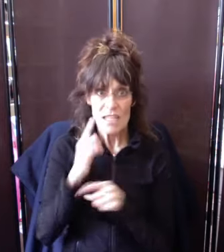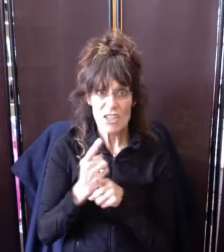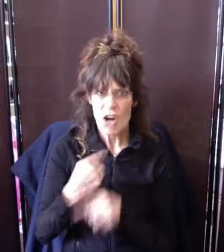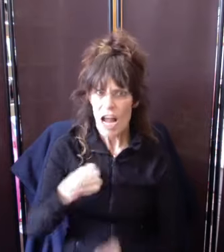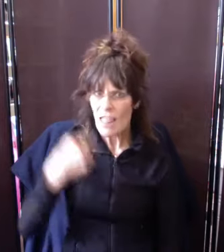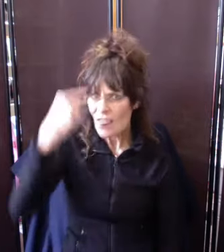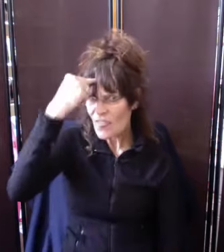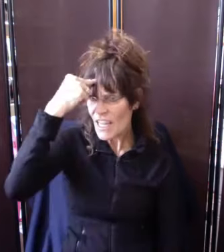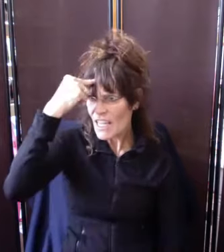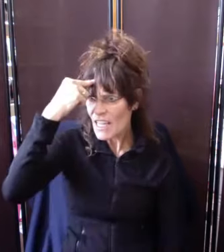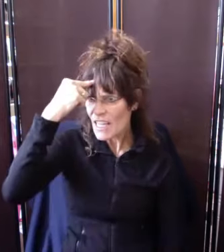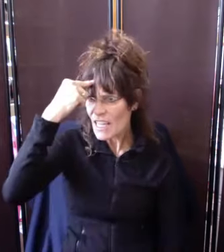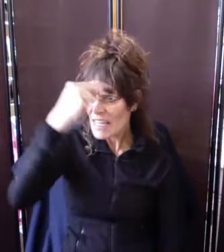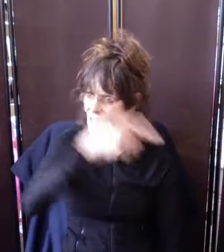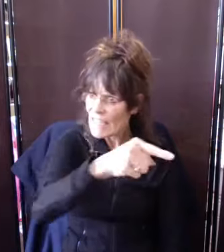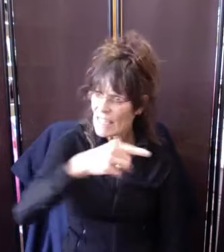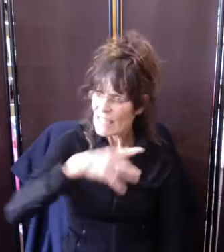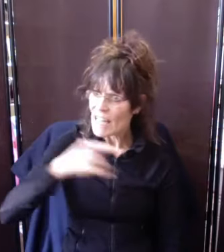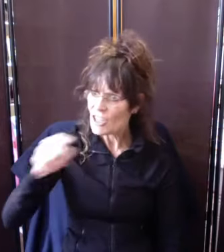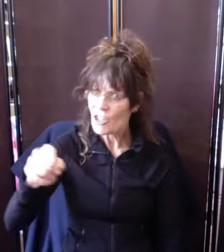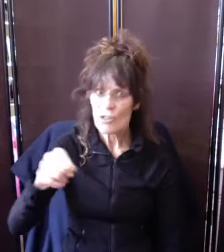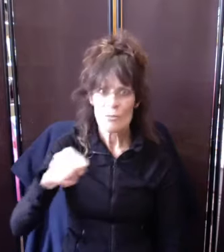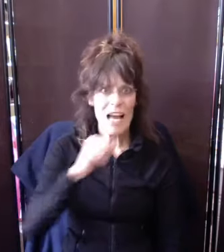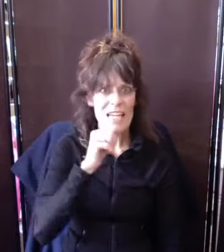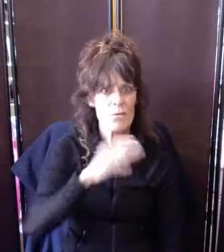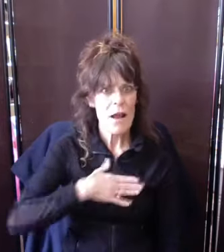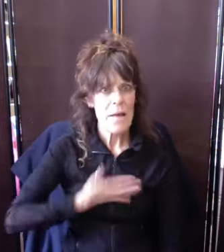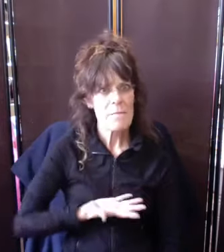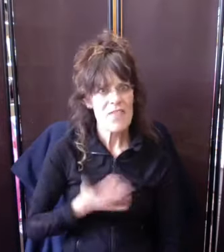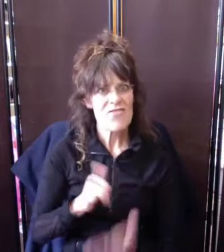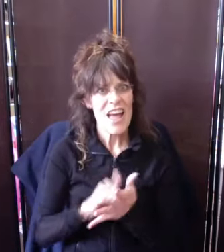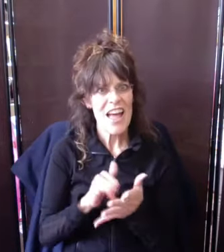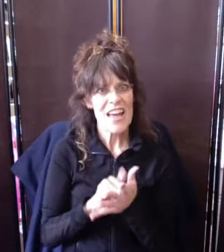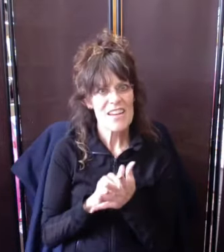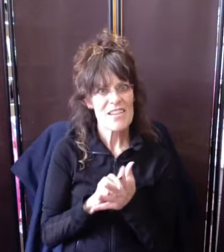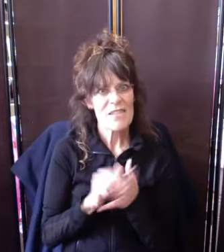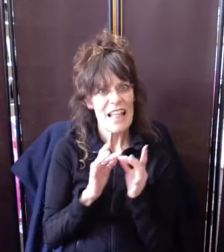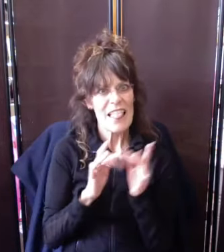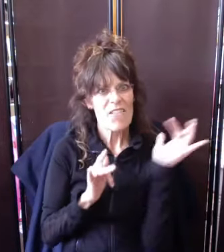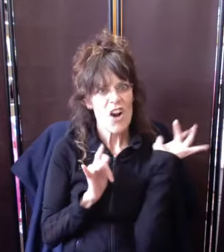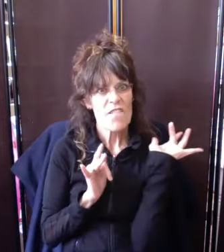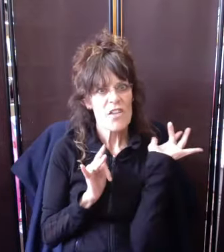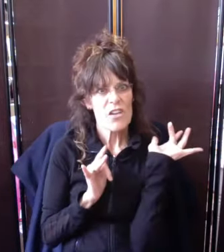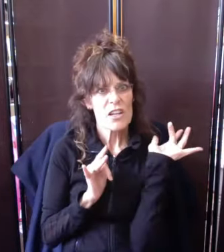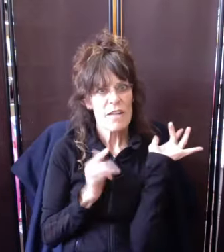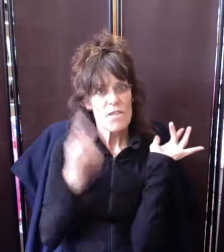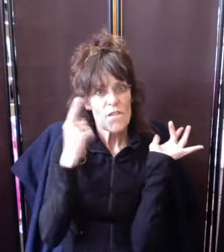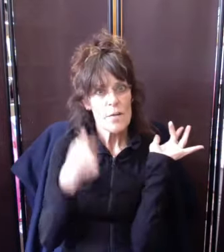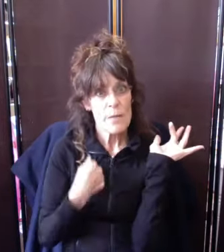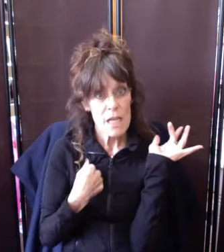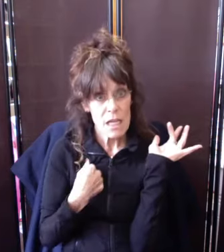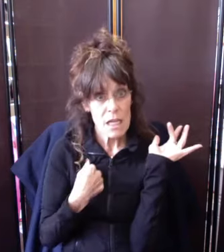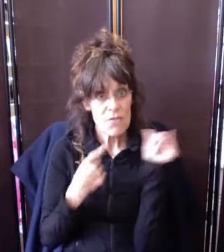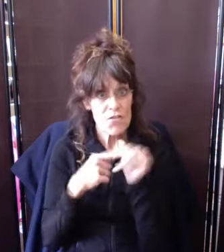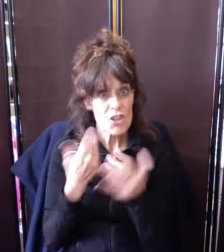But I didn't want to admit that because then I let her off the hook. For me, when I first got here, saying